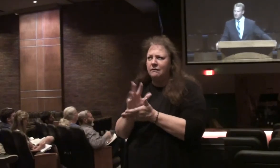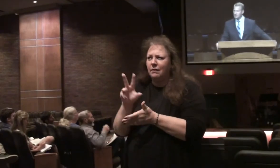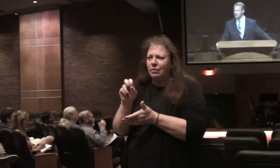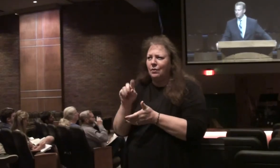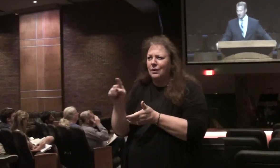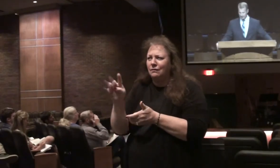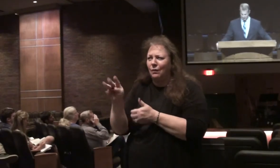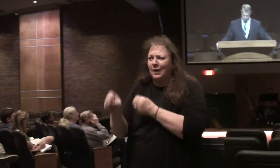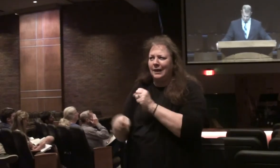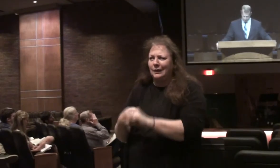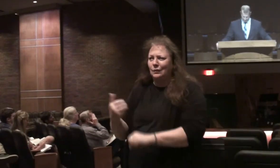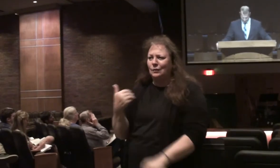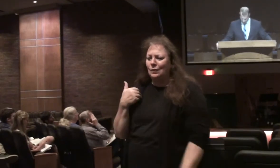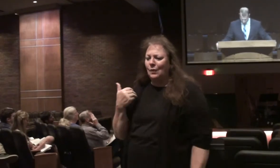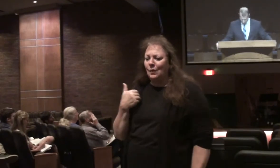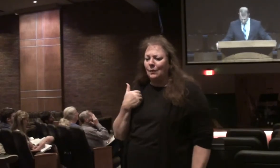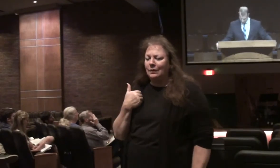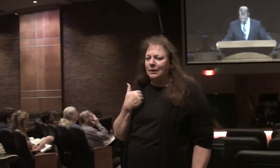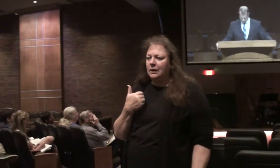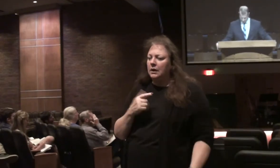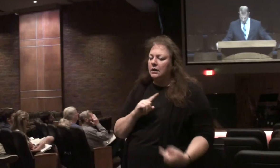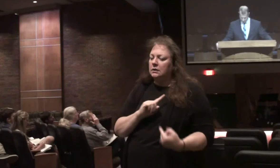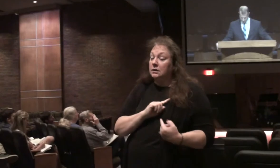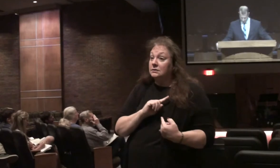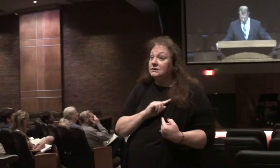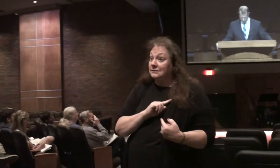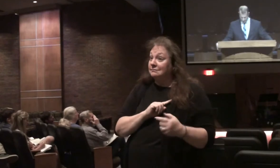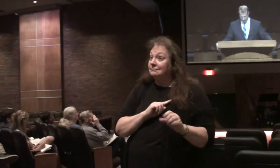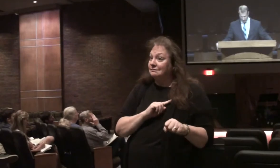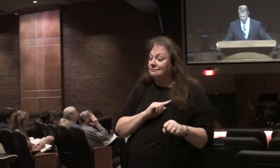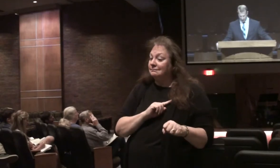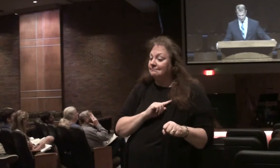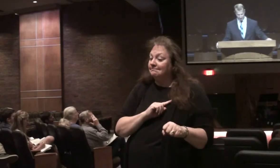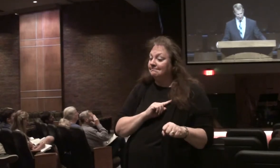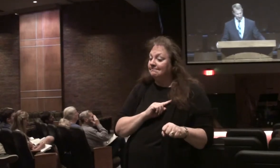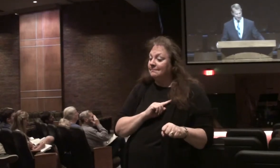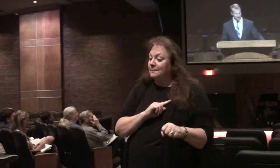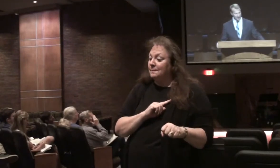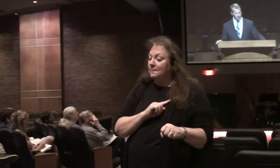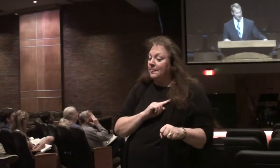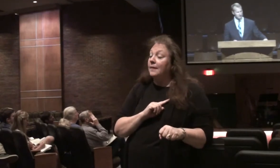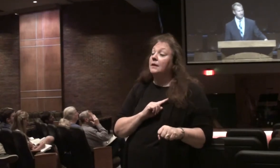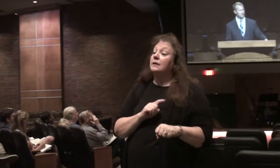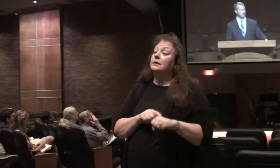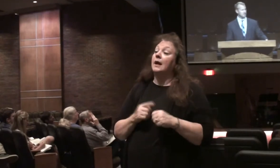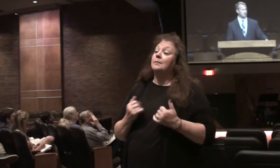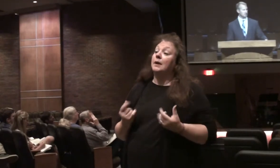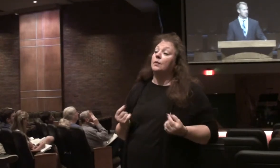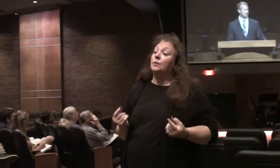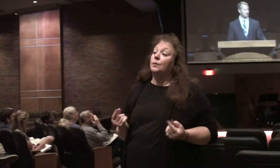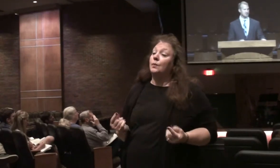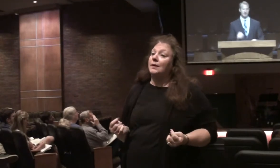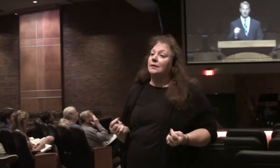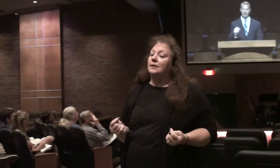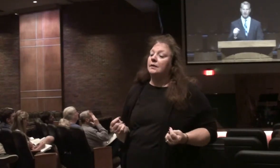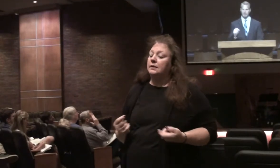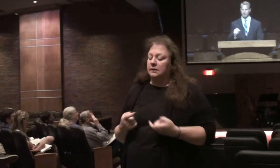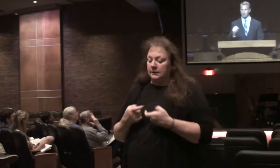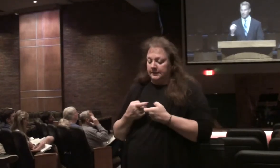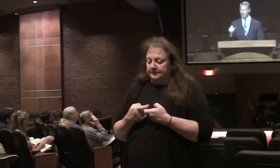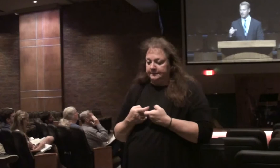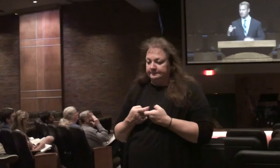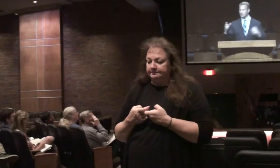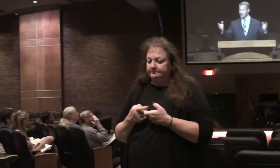ago, and guilty. And not what anyone spends a lot of his time doing. Spends a lot of his time sitting